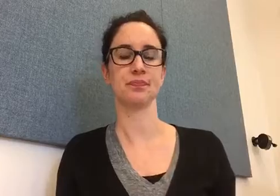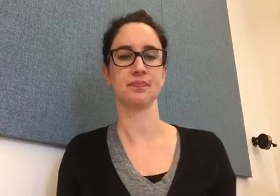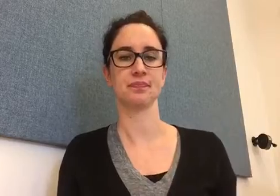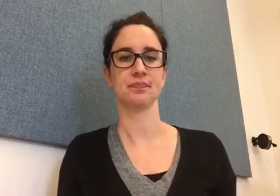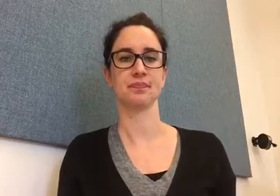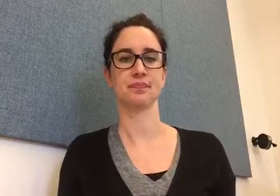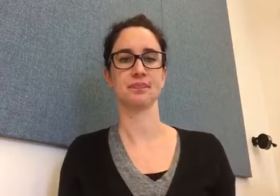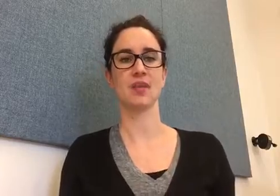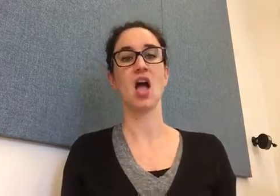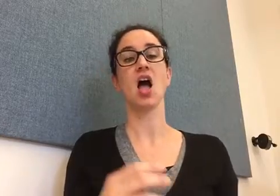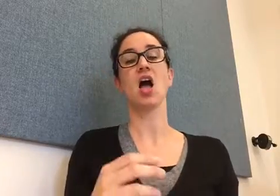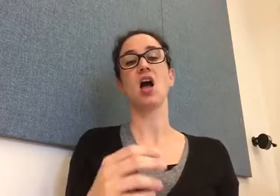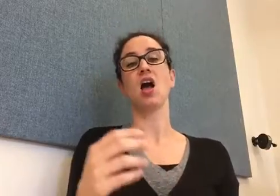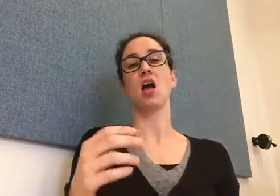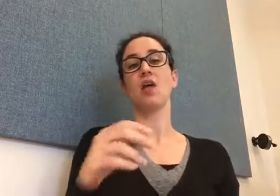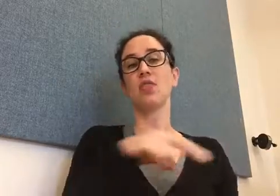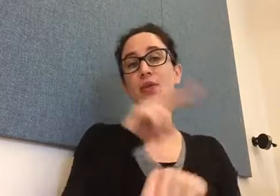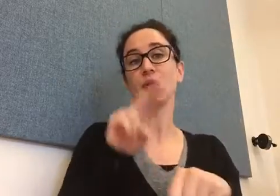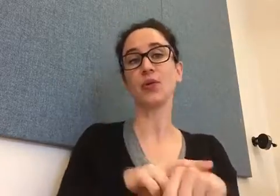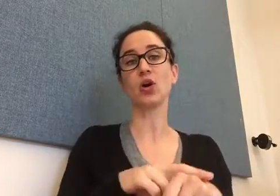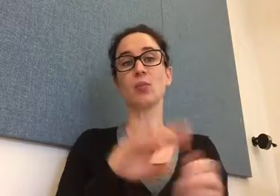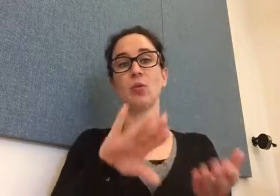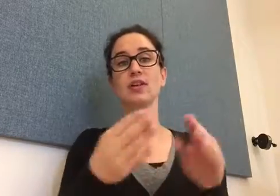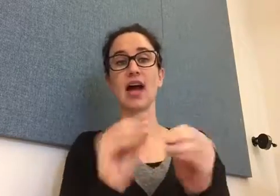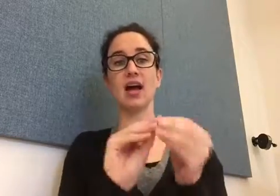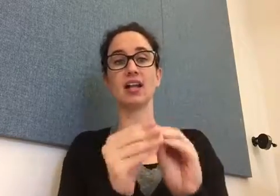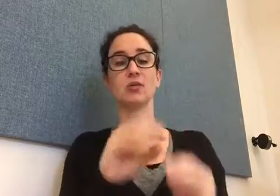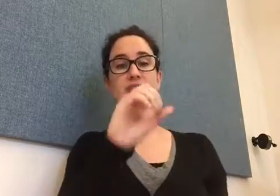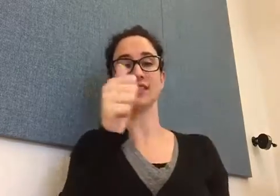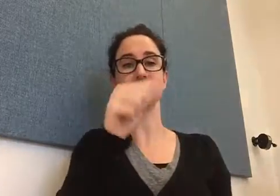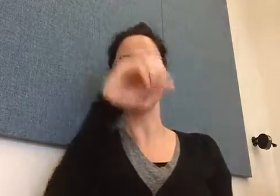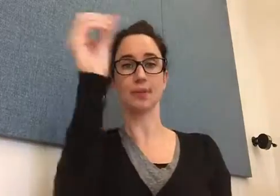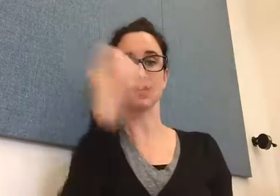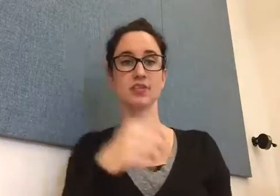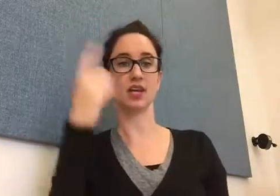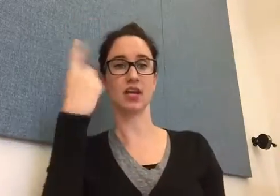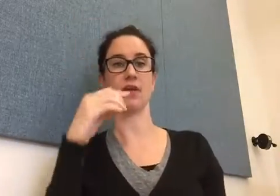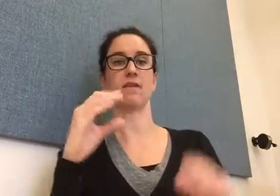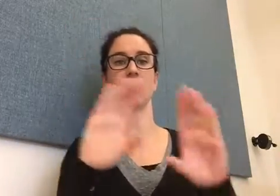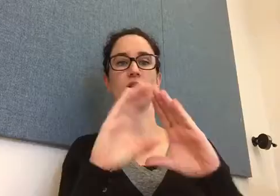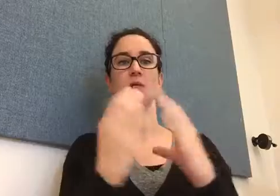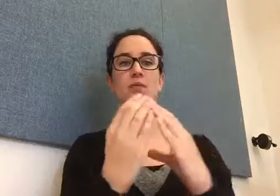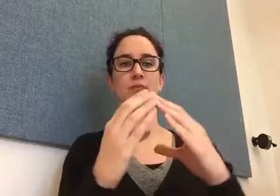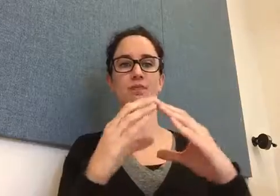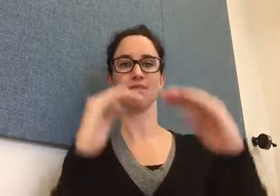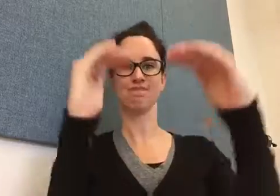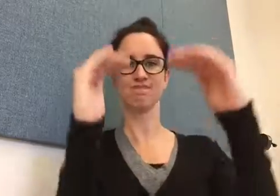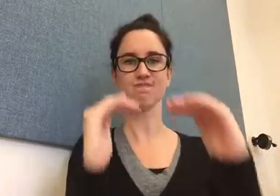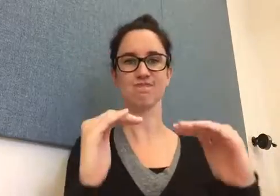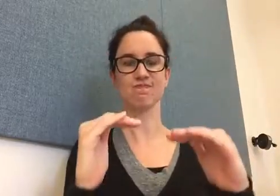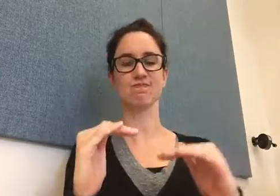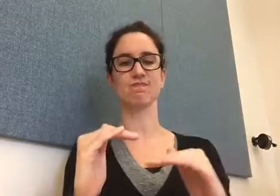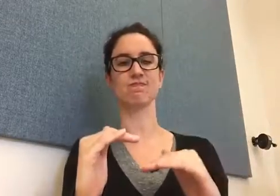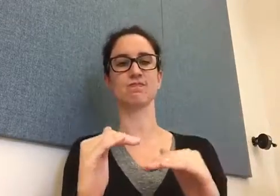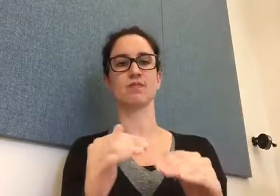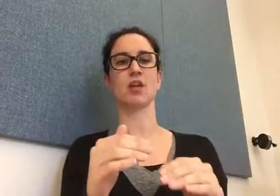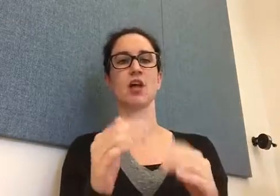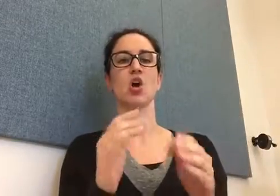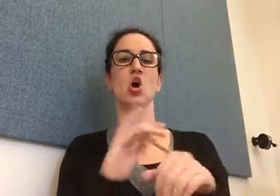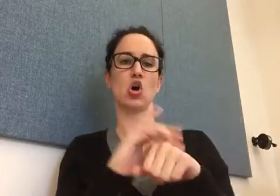The normal mortality was 10% for steerage passengers of early ships, with 17,000 Irish